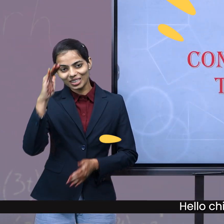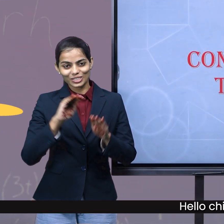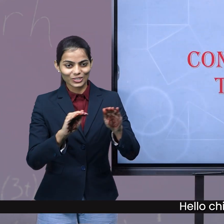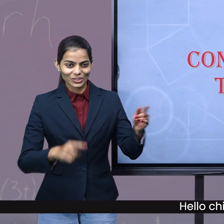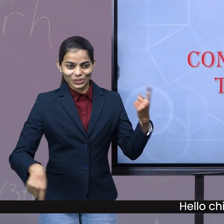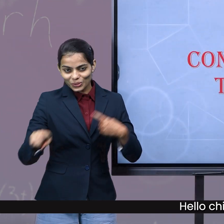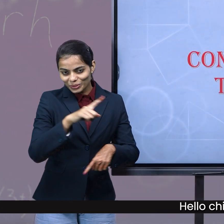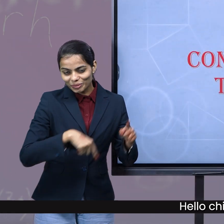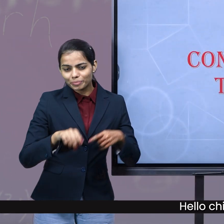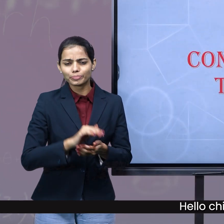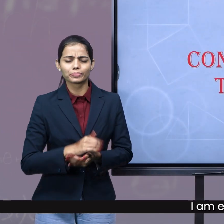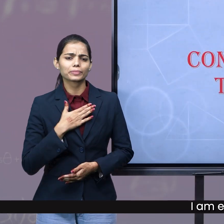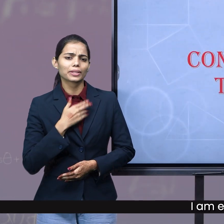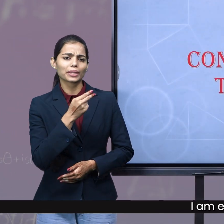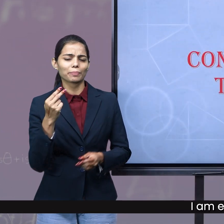Hello children, I am Ekta.